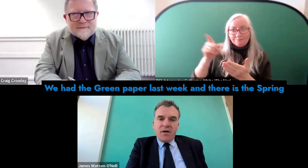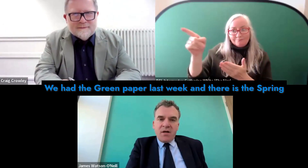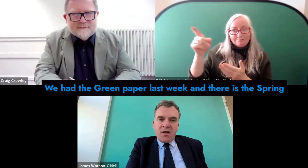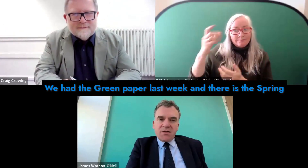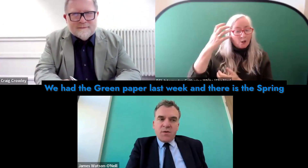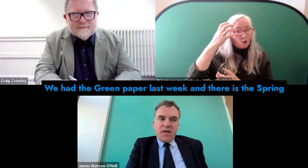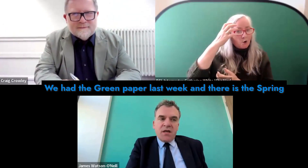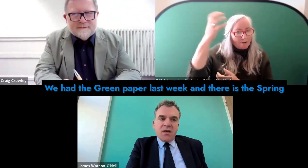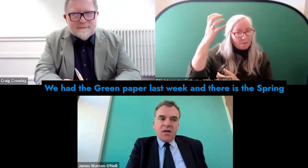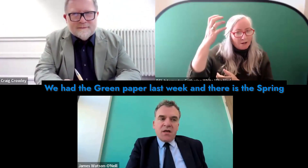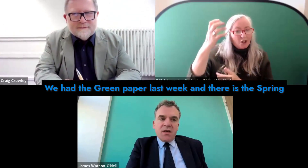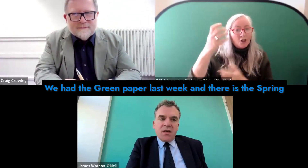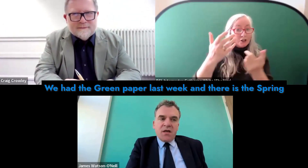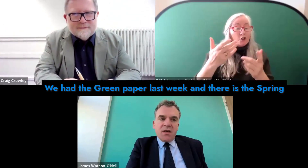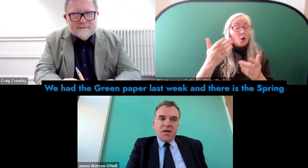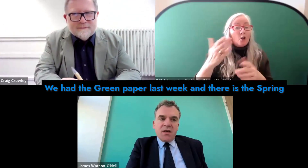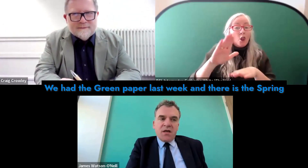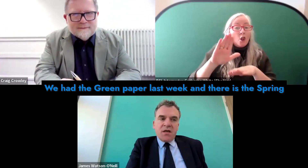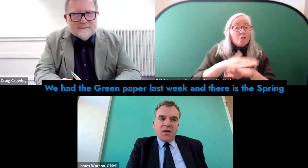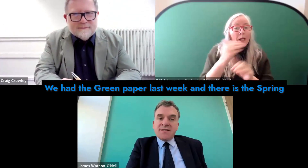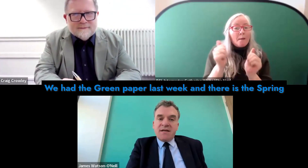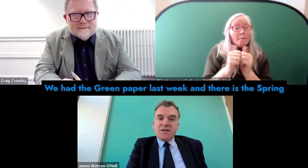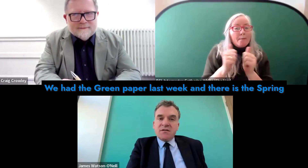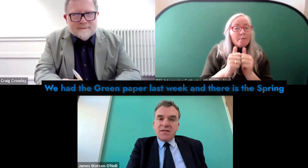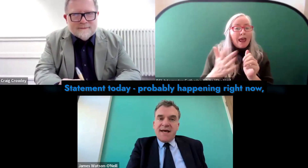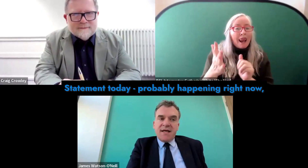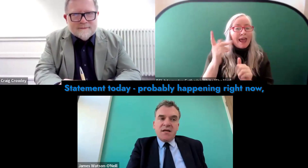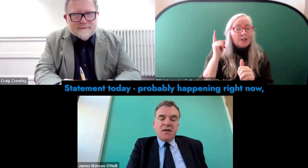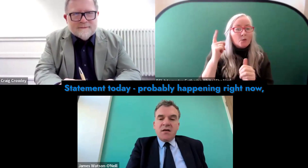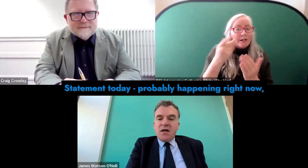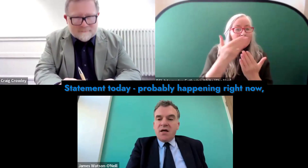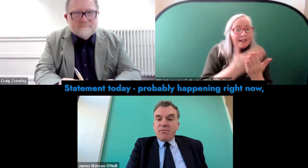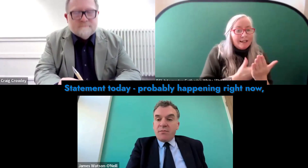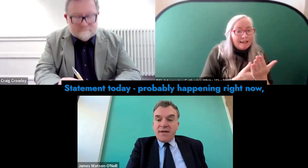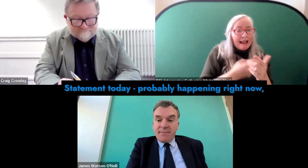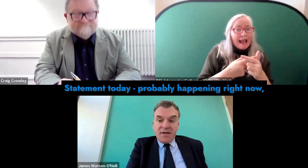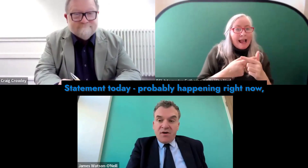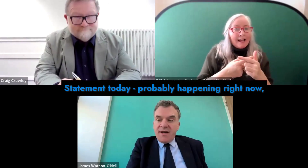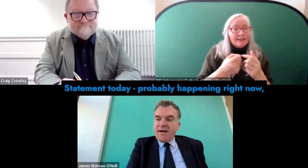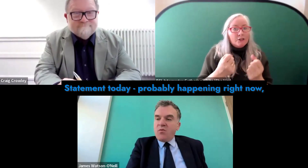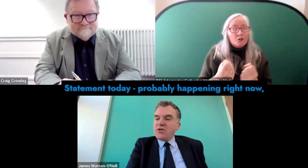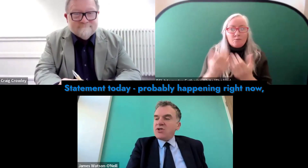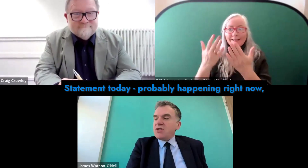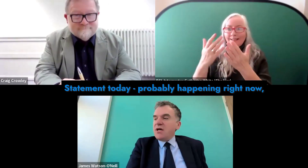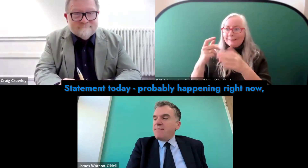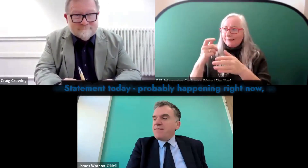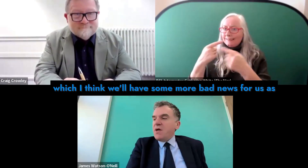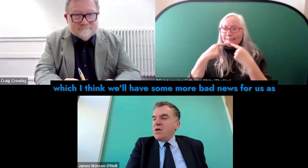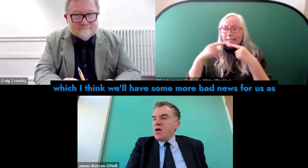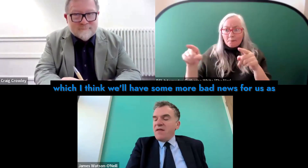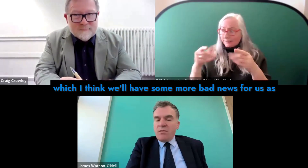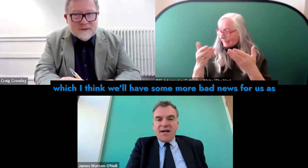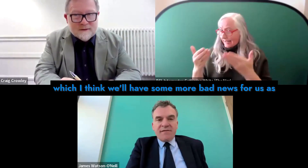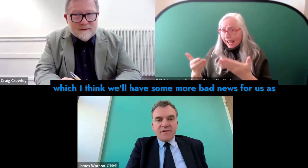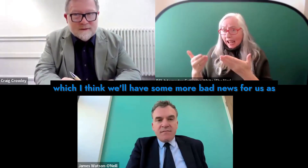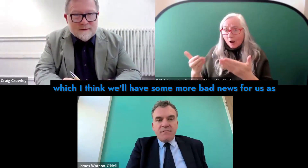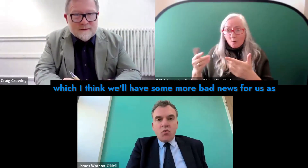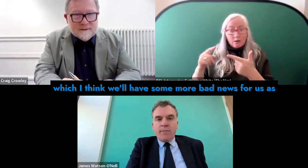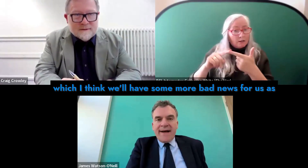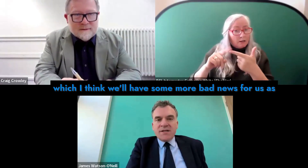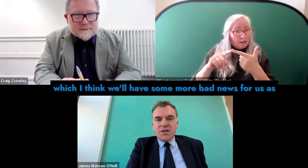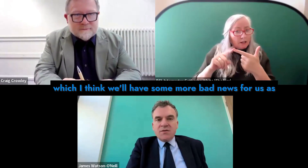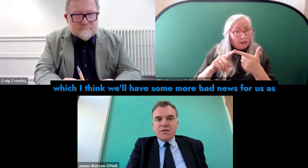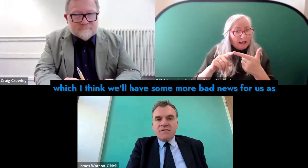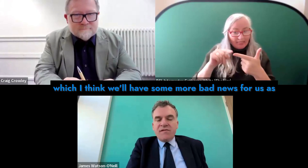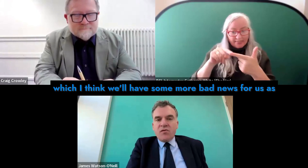had the Green Paper last week, and there is the Spring Statement today, probably happening right now, which I think will